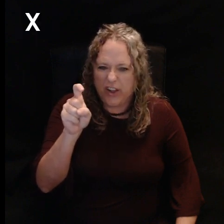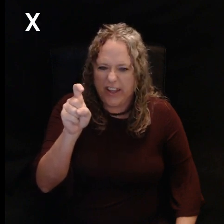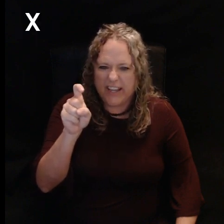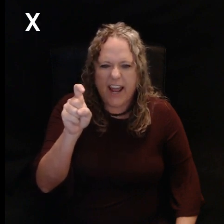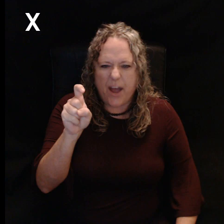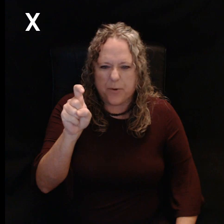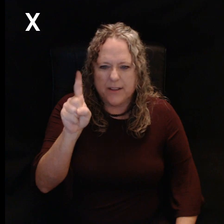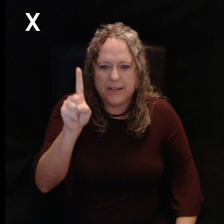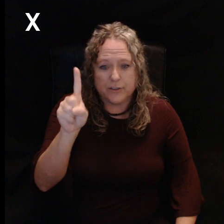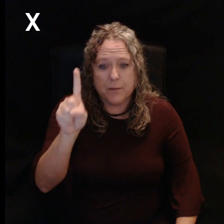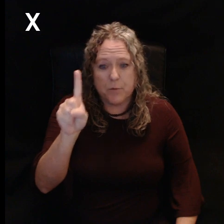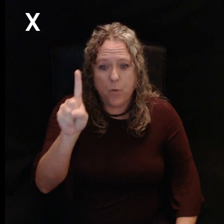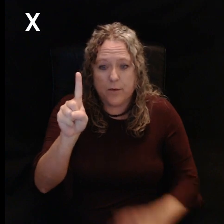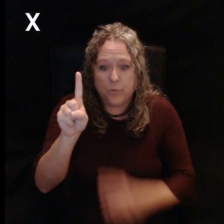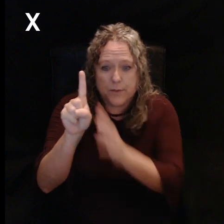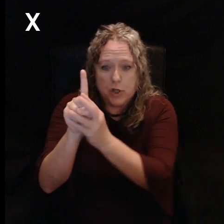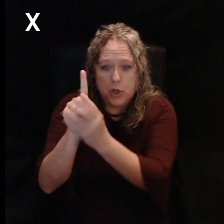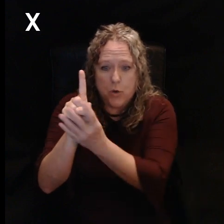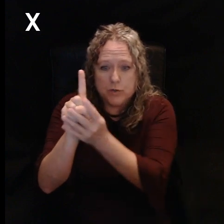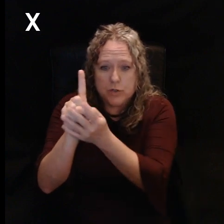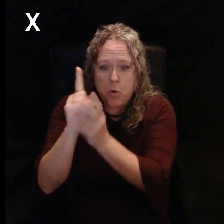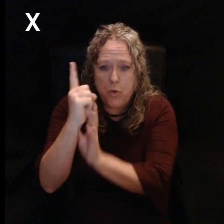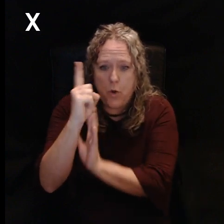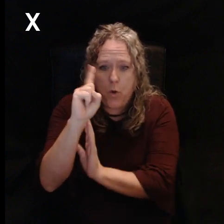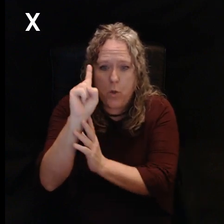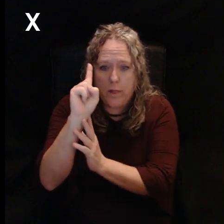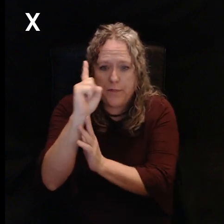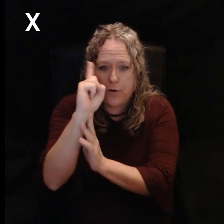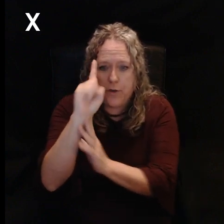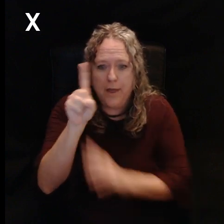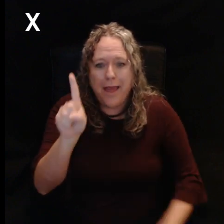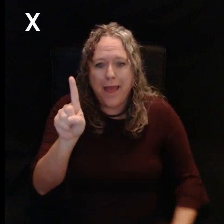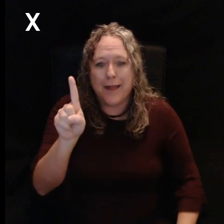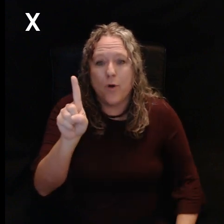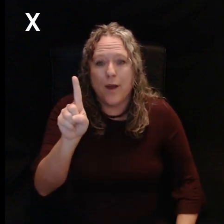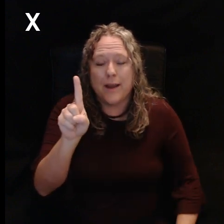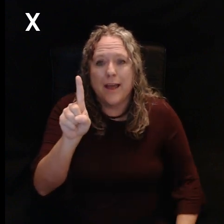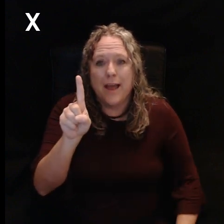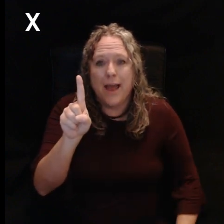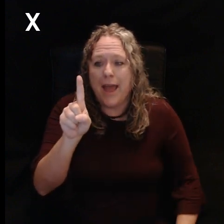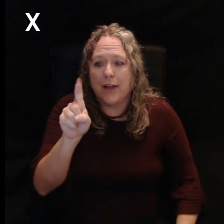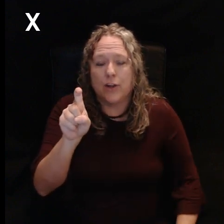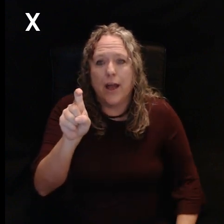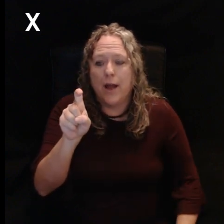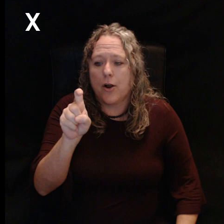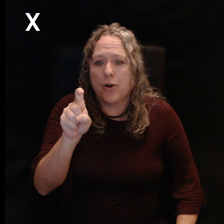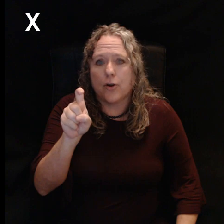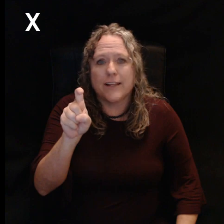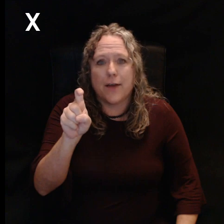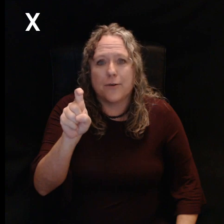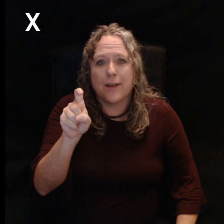it down. Here's a number 1 with the closed, no hole in there, and 1, and curl it down.